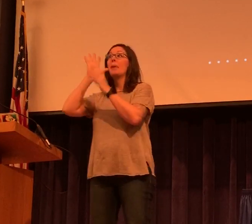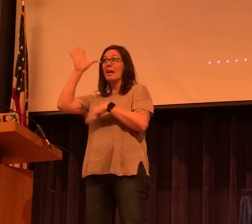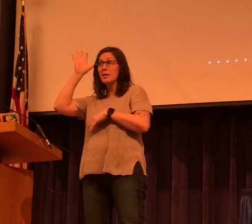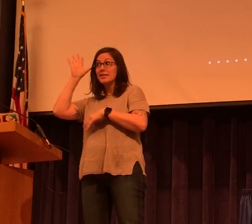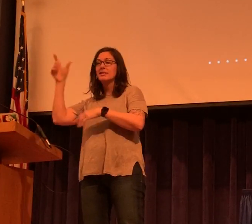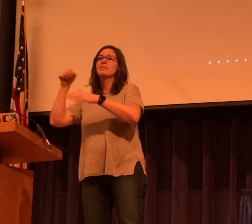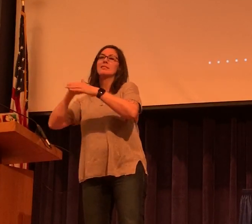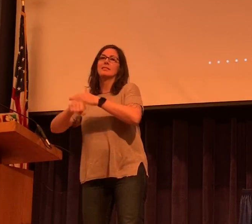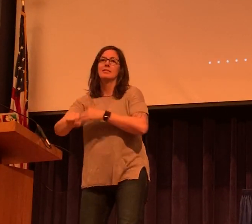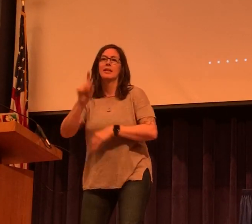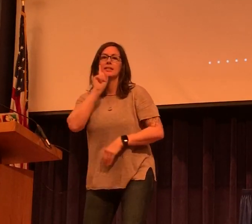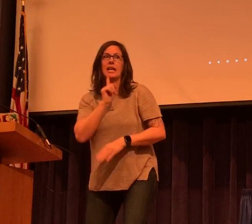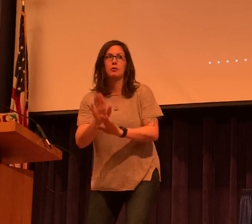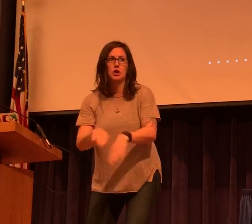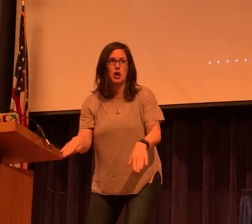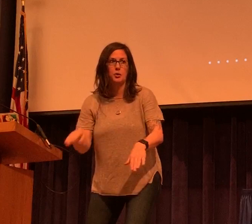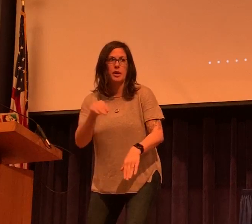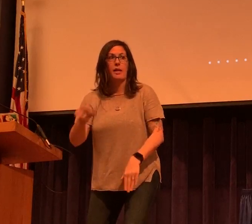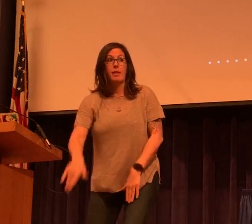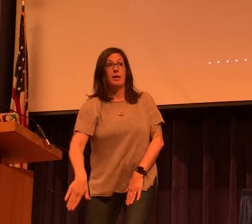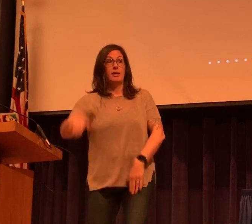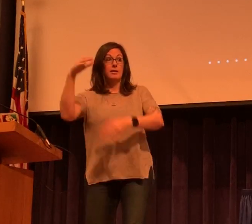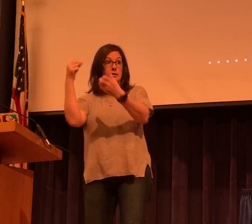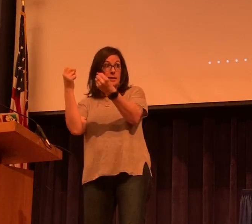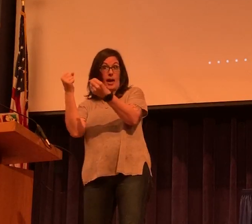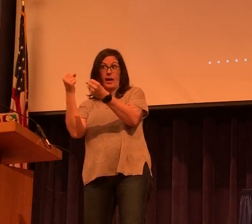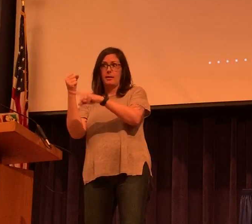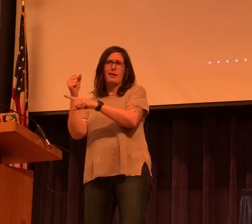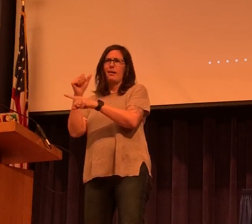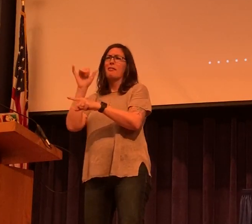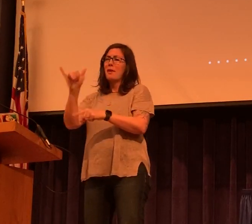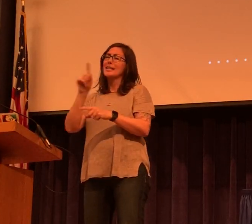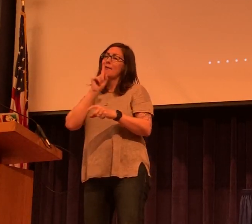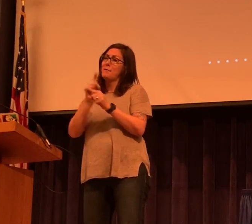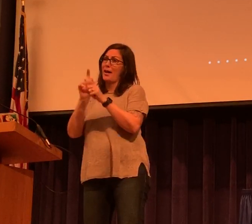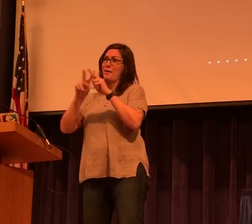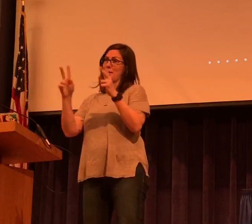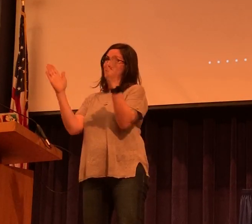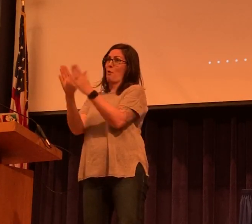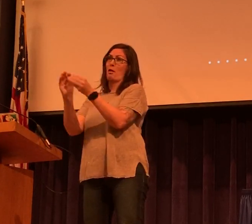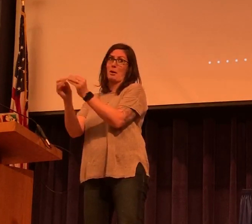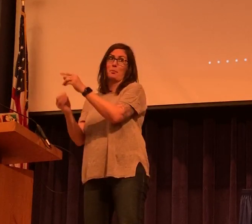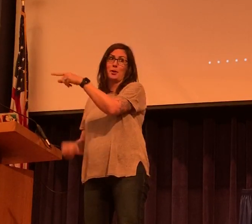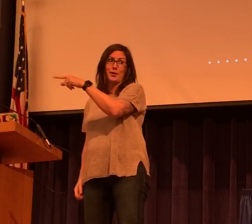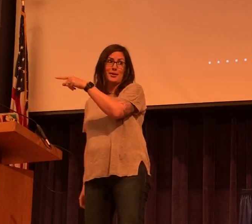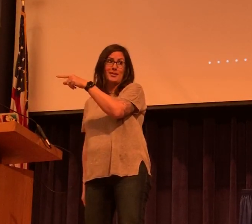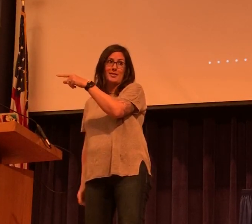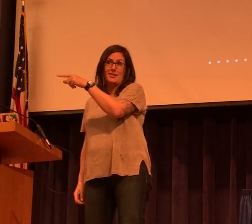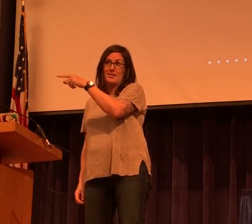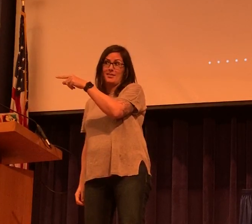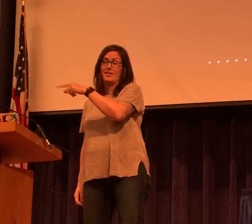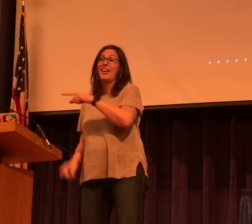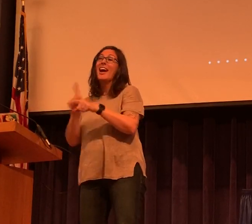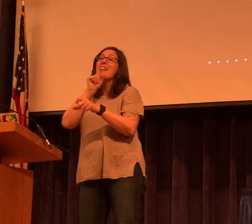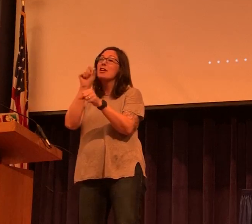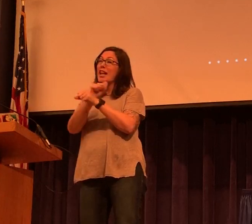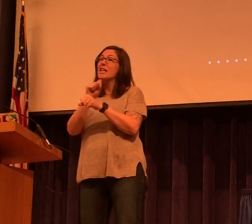only deaf people who were born to other deaf people, who are multi-generationally deaf, because this population